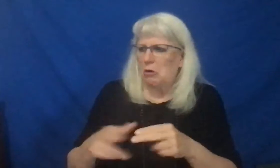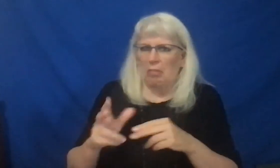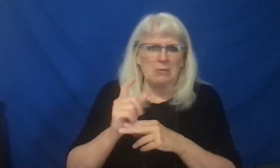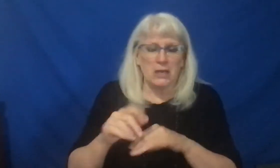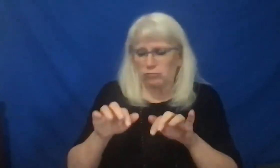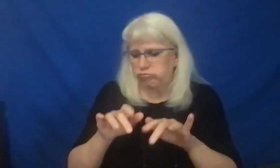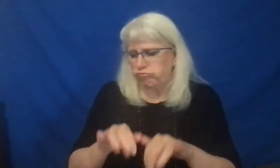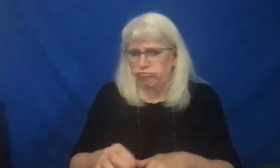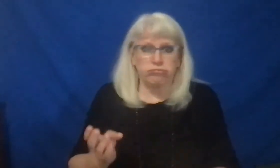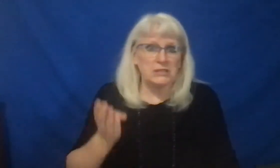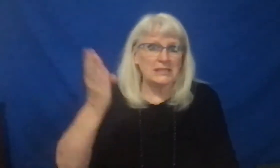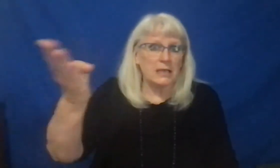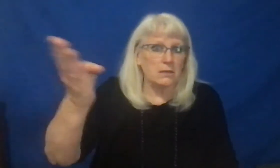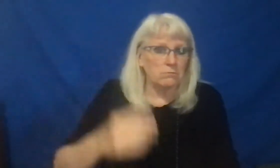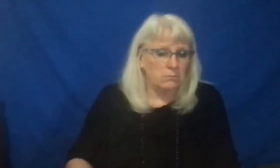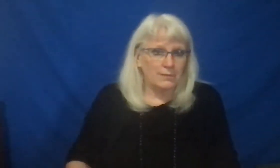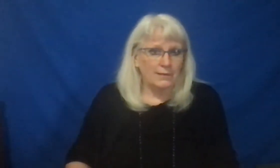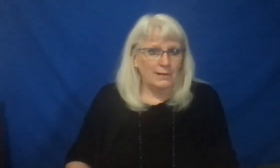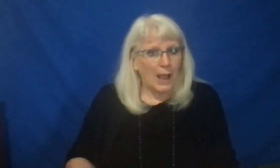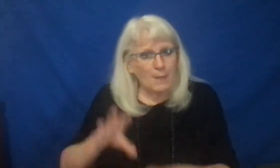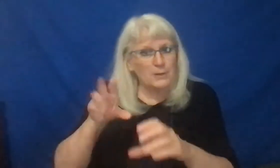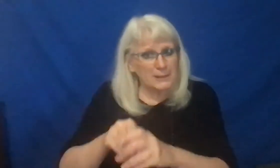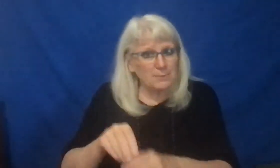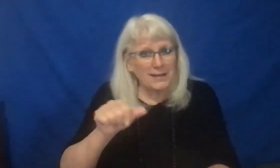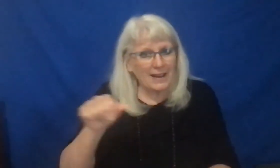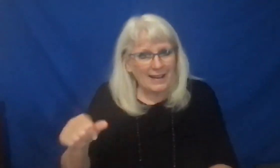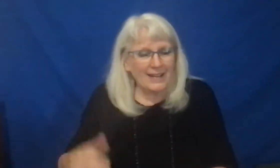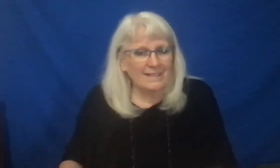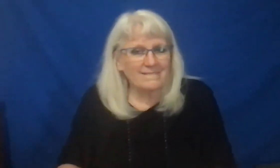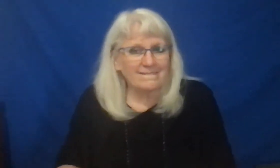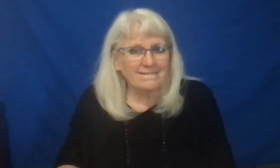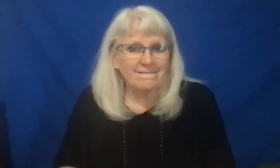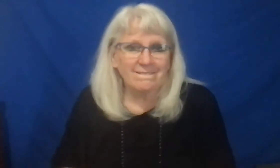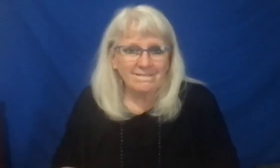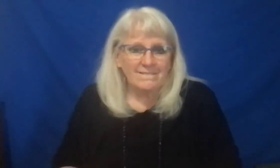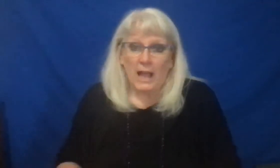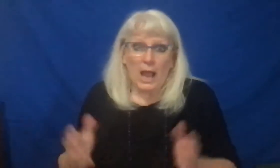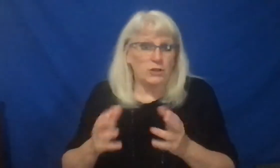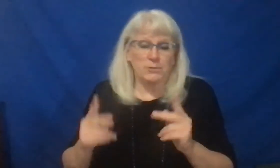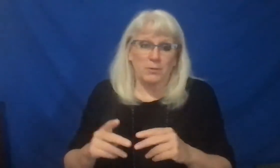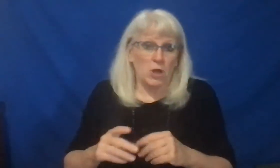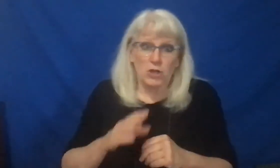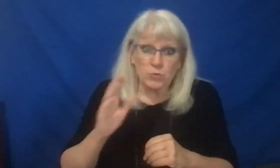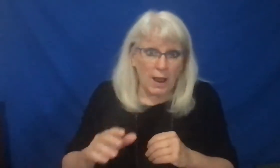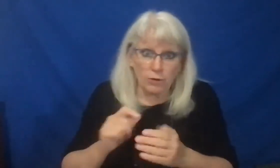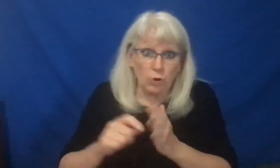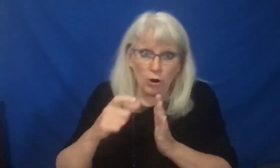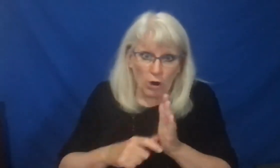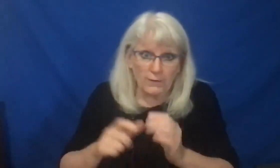got to send it in and participate in Alcoholics Anonymous. So I really encourage people, if you've never written a grapevine article, do so. It'll probably